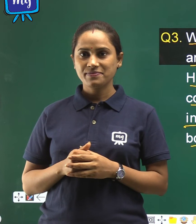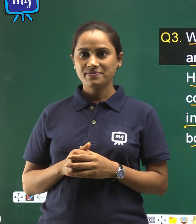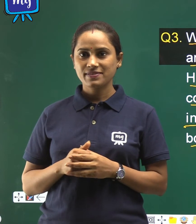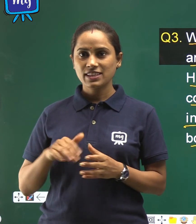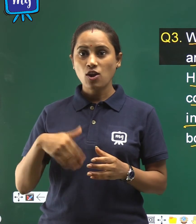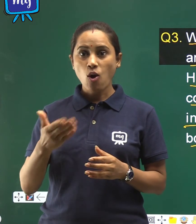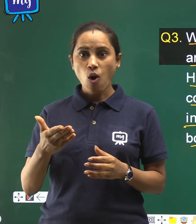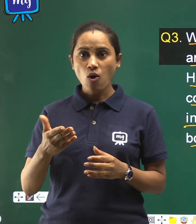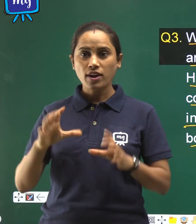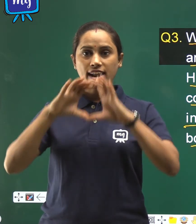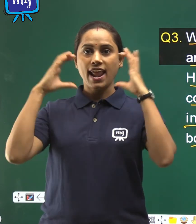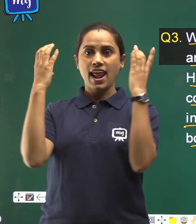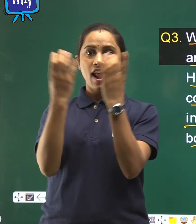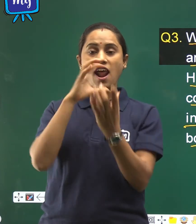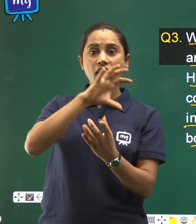or atlas.